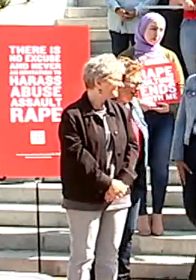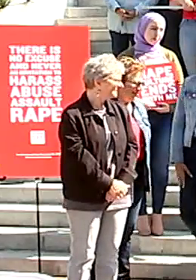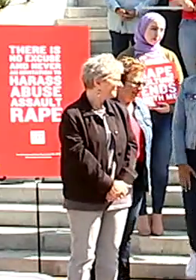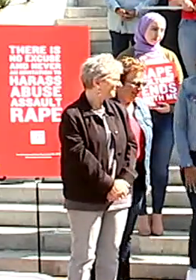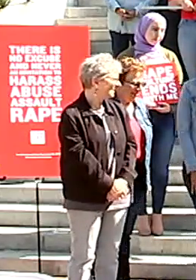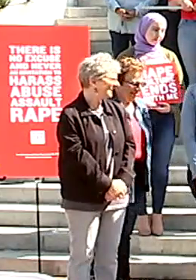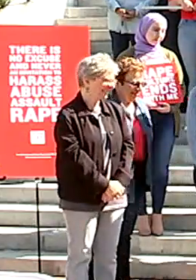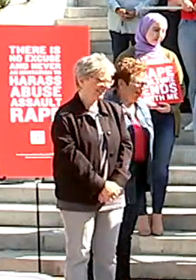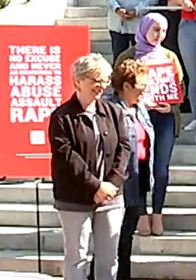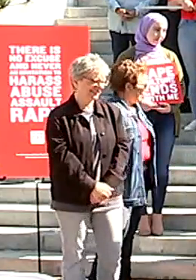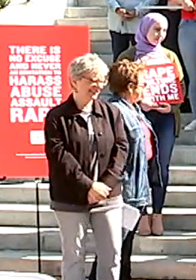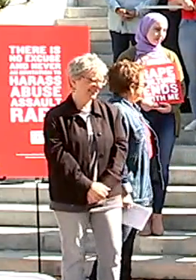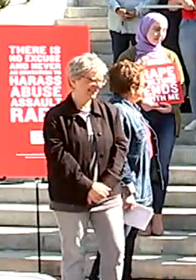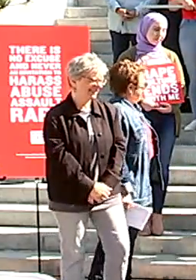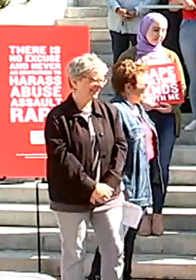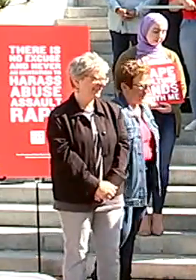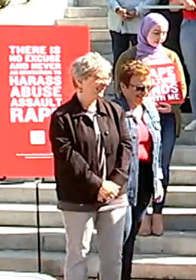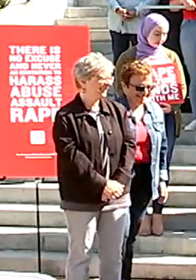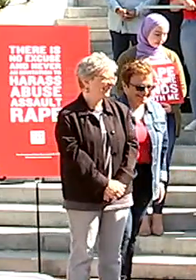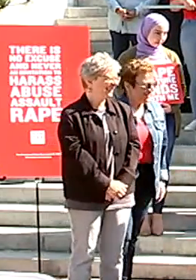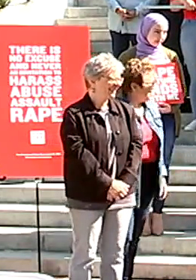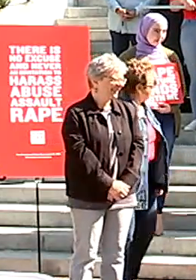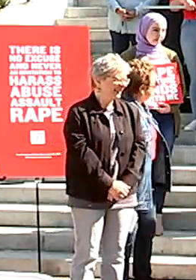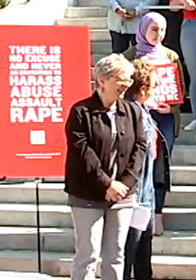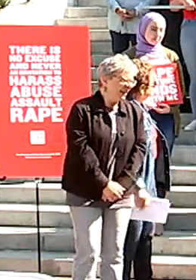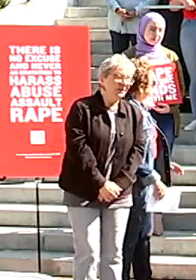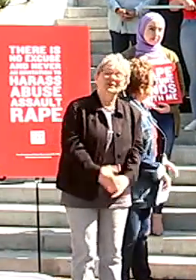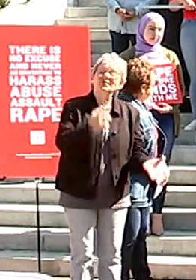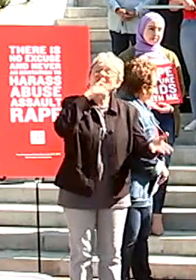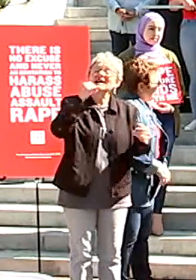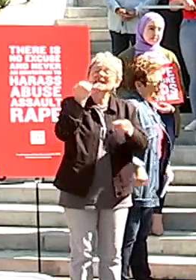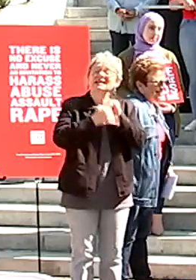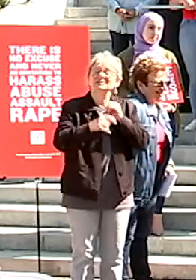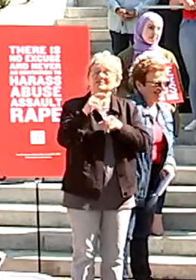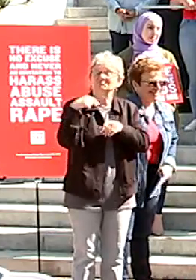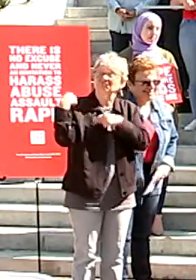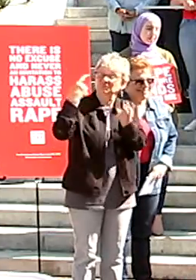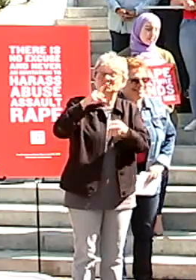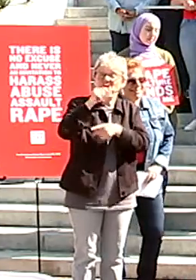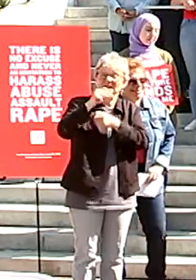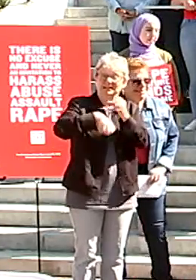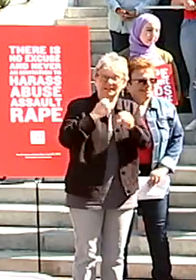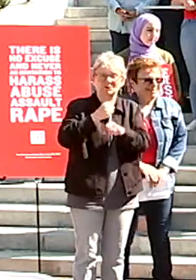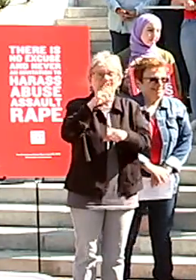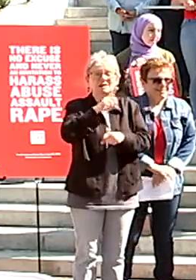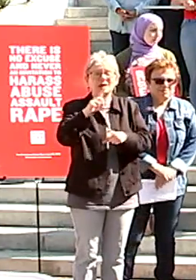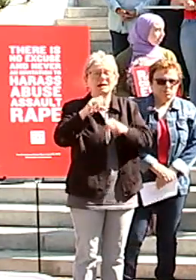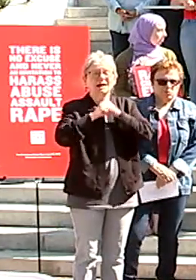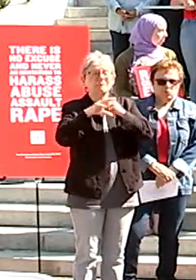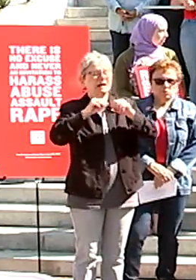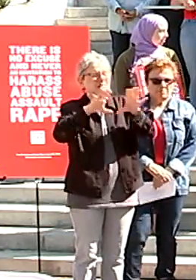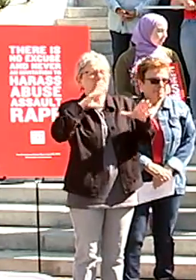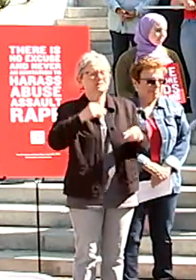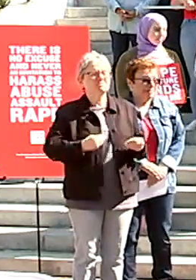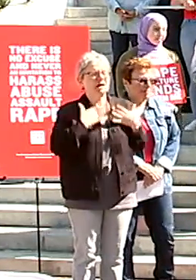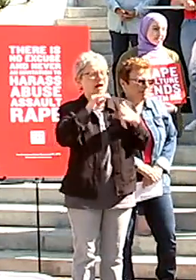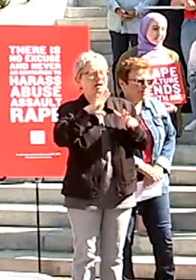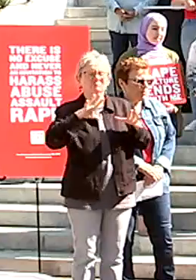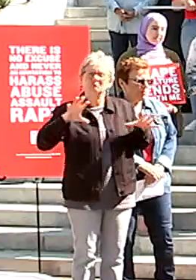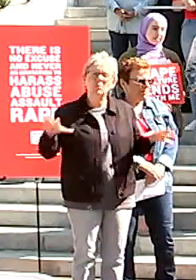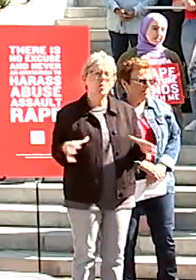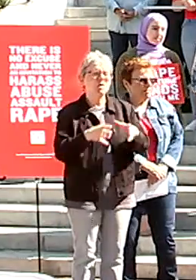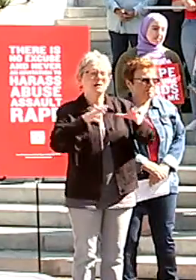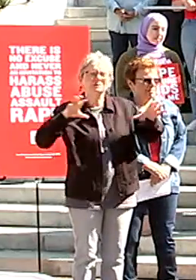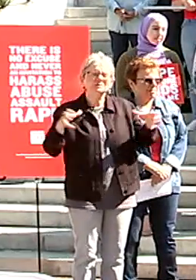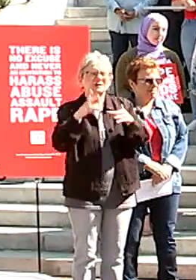Space to have take. Come in. Do you want to start? For the last 20 years, the Denim Day campaign has inspired and